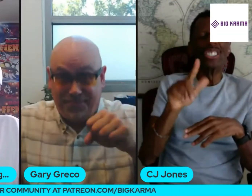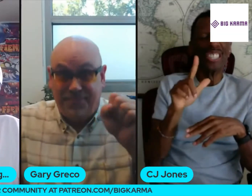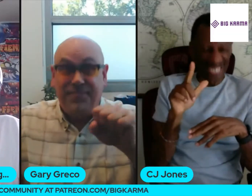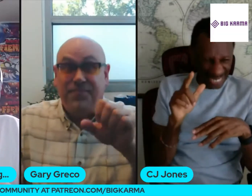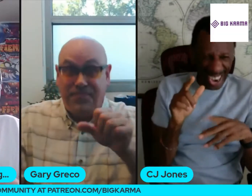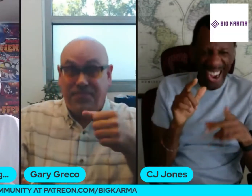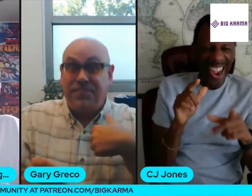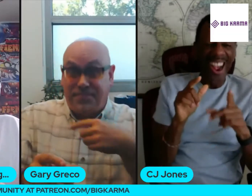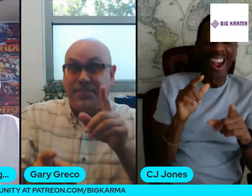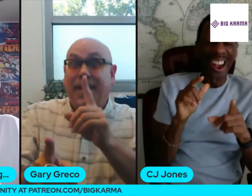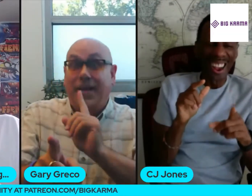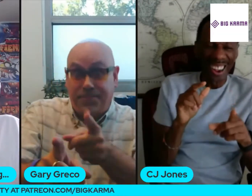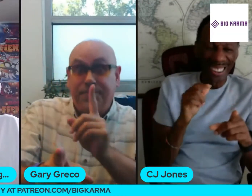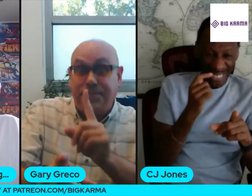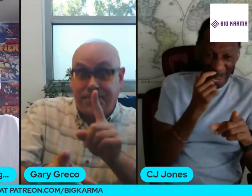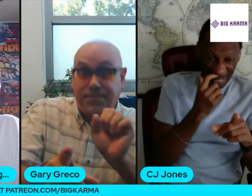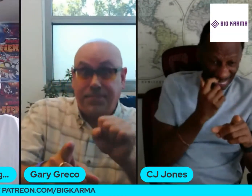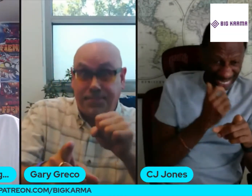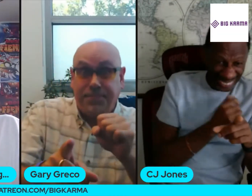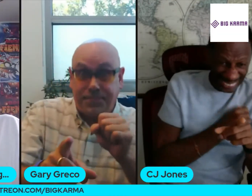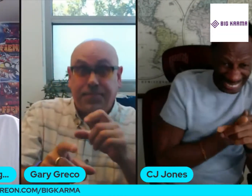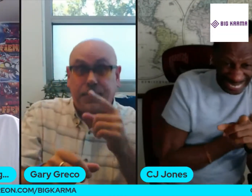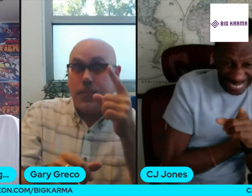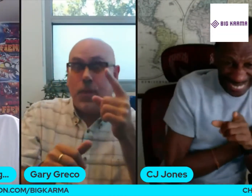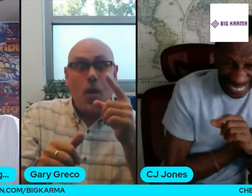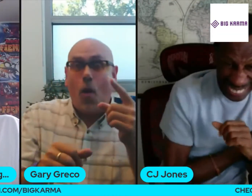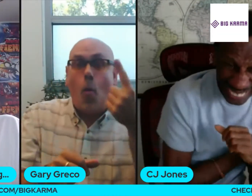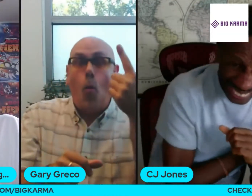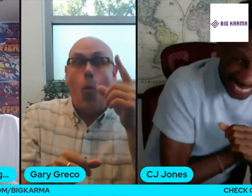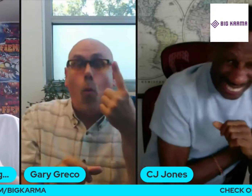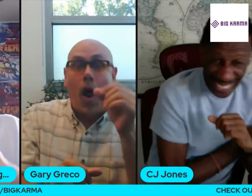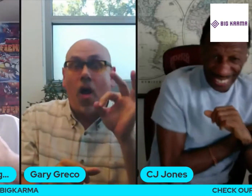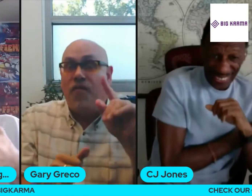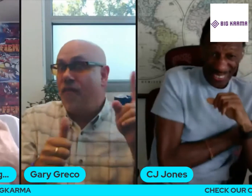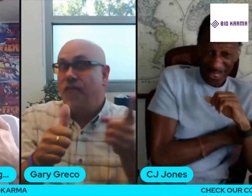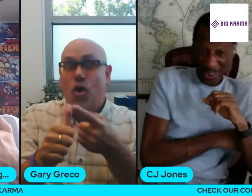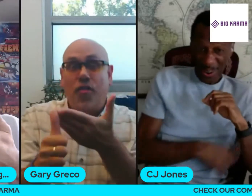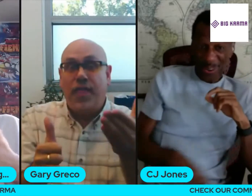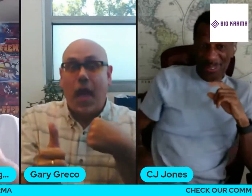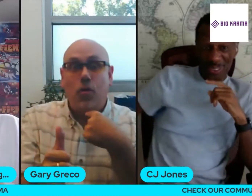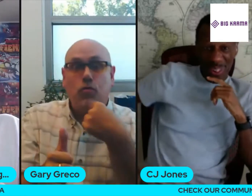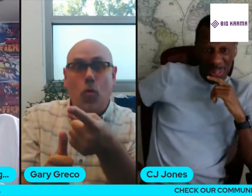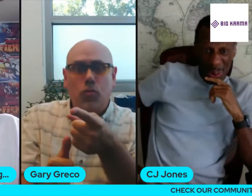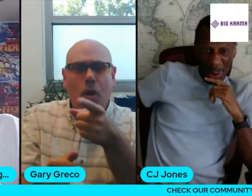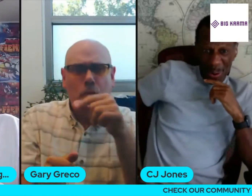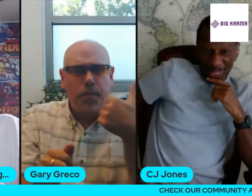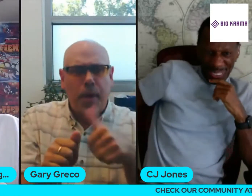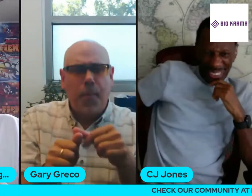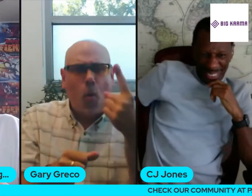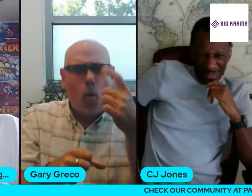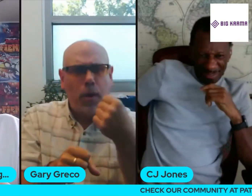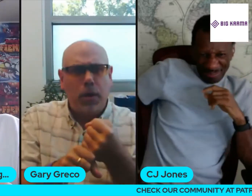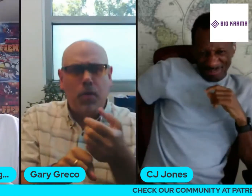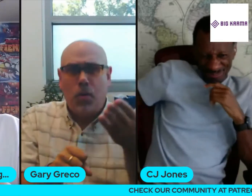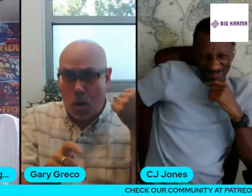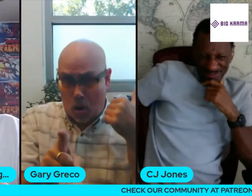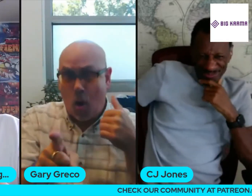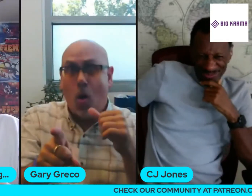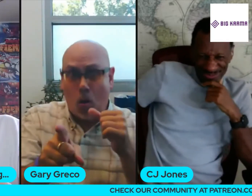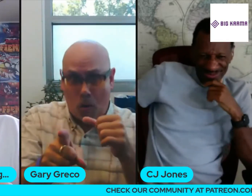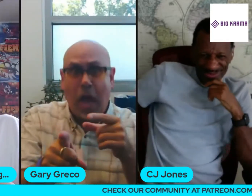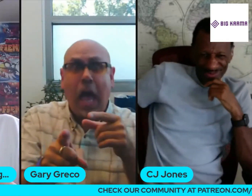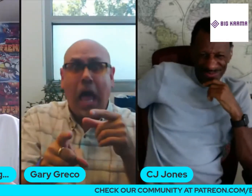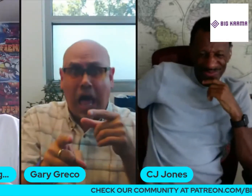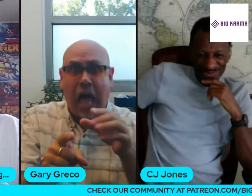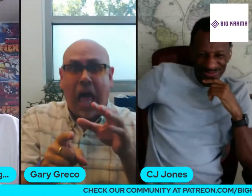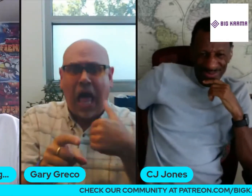actually, that's one of the first thing I told you. A year ago, I thought,